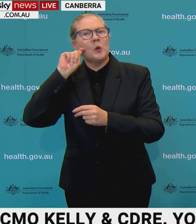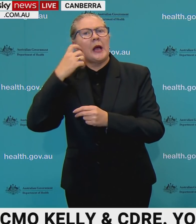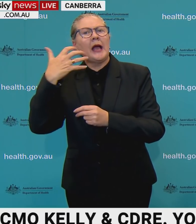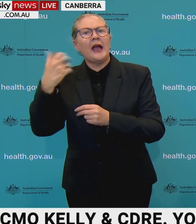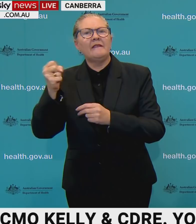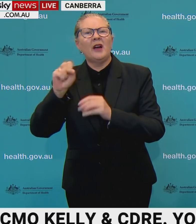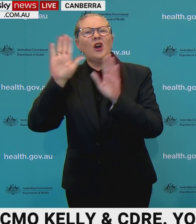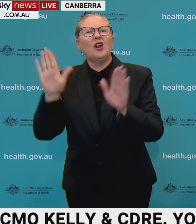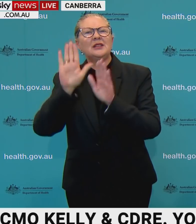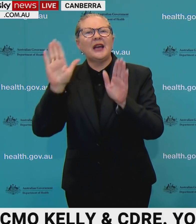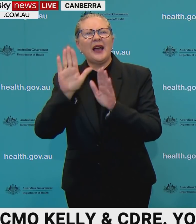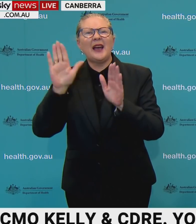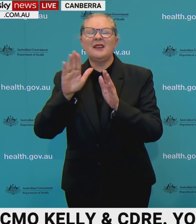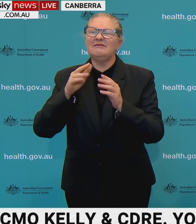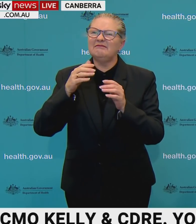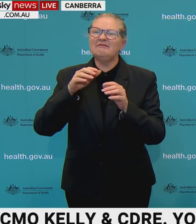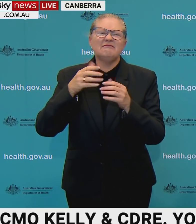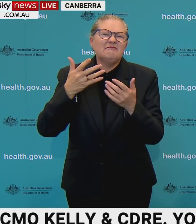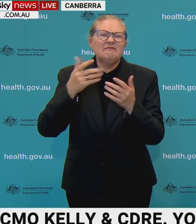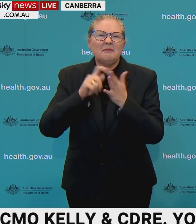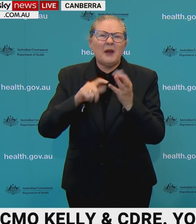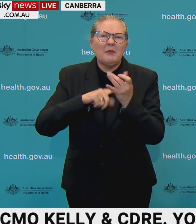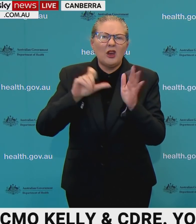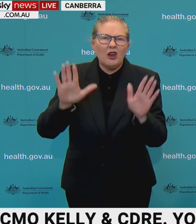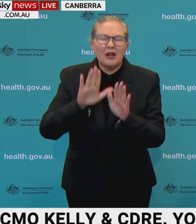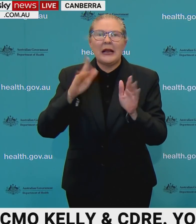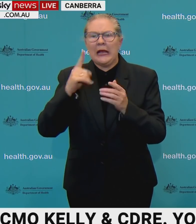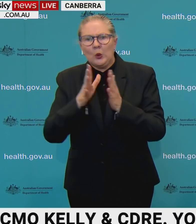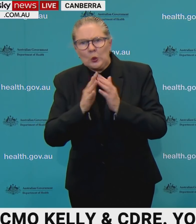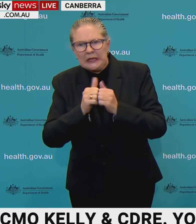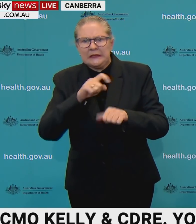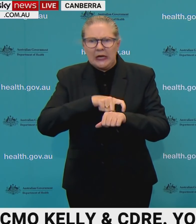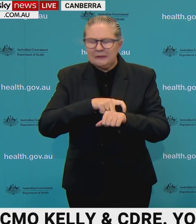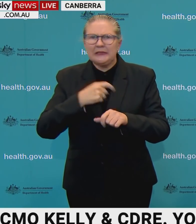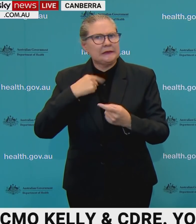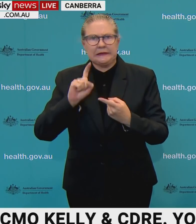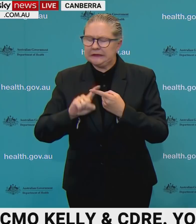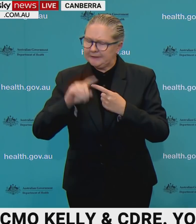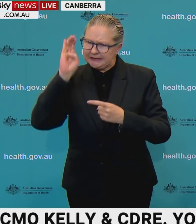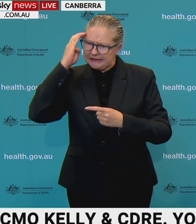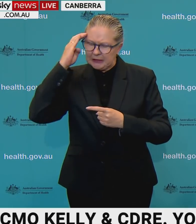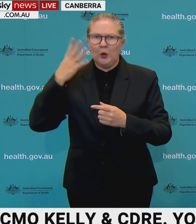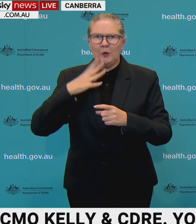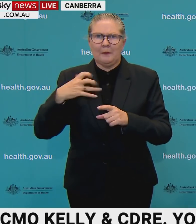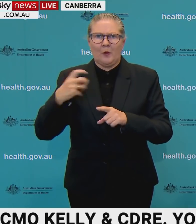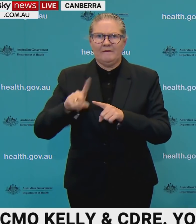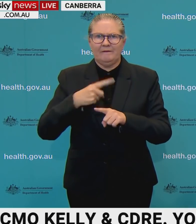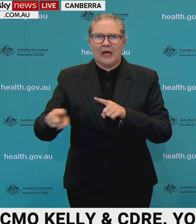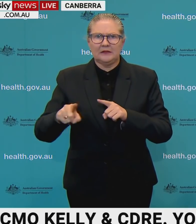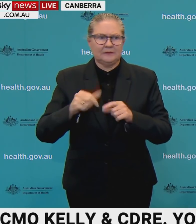and additional weekends, we'll nonetheless be focused on continuing to do what we can to increase the speed of the rate of